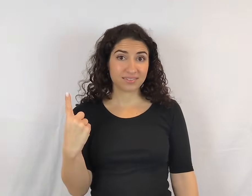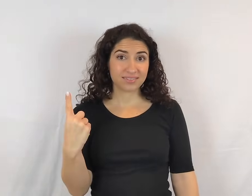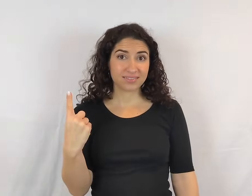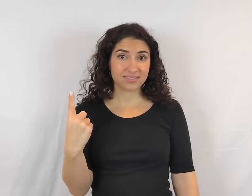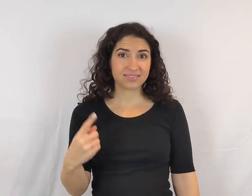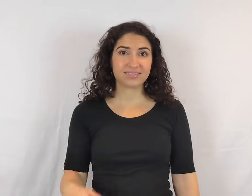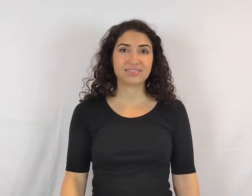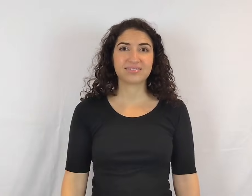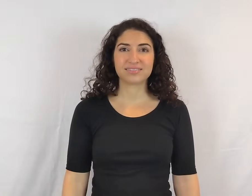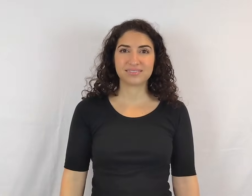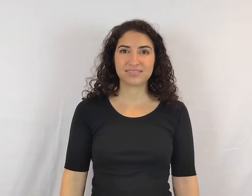2011,